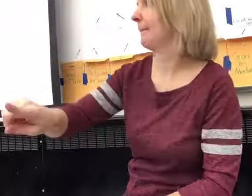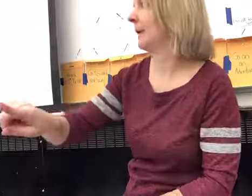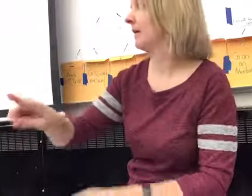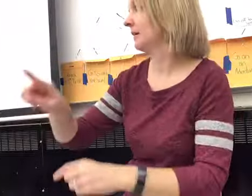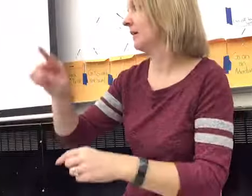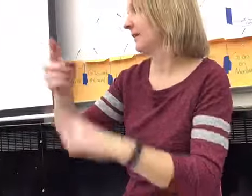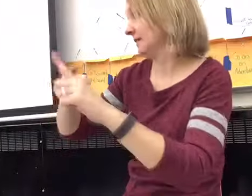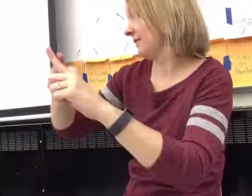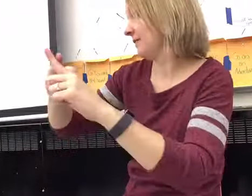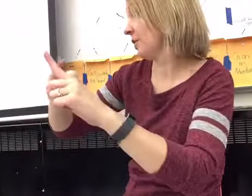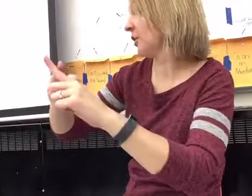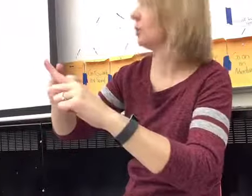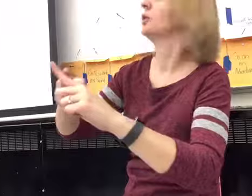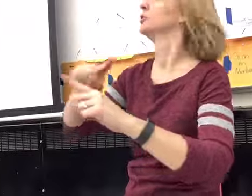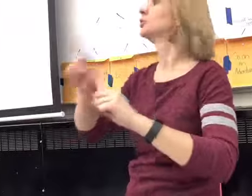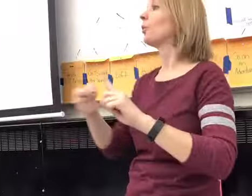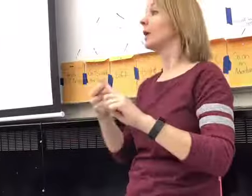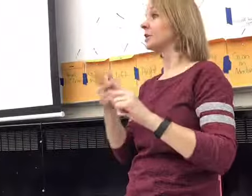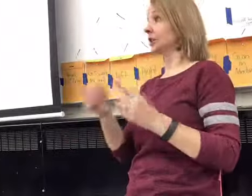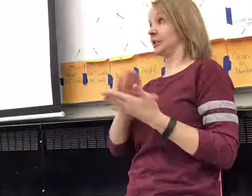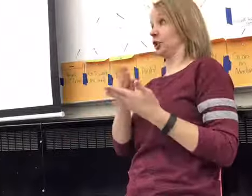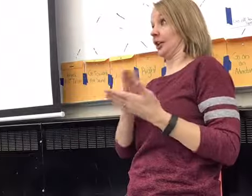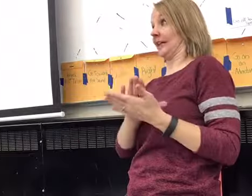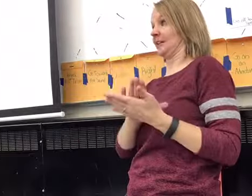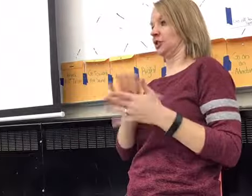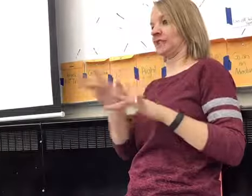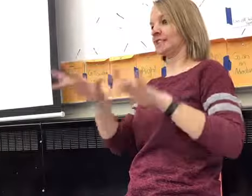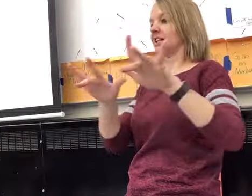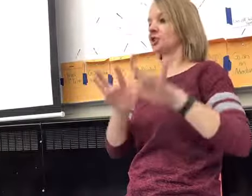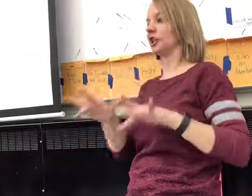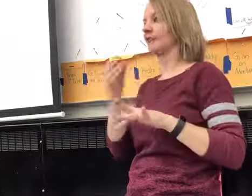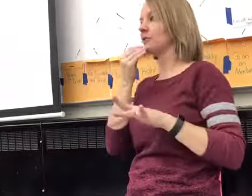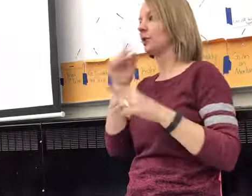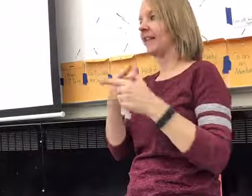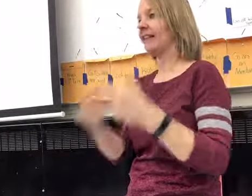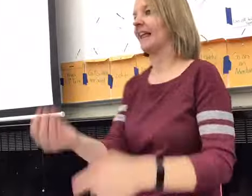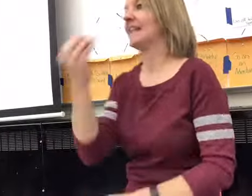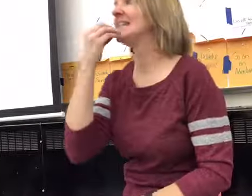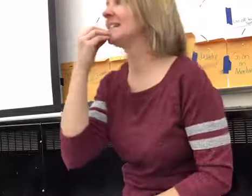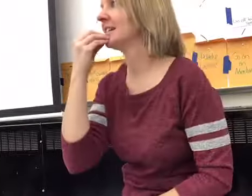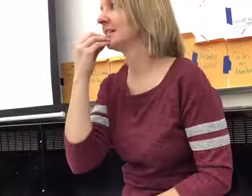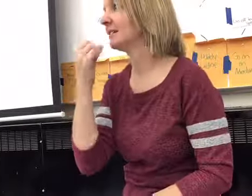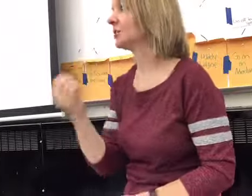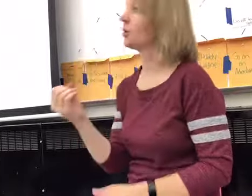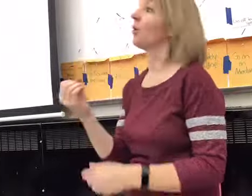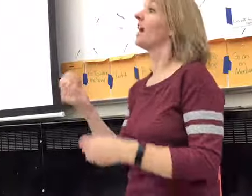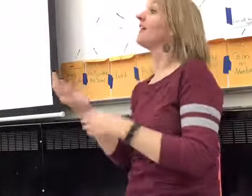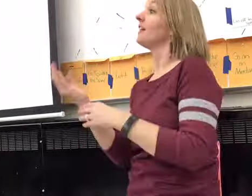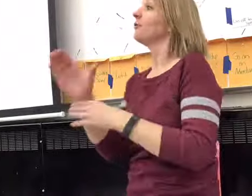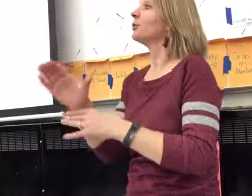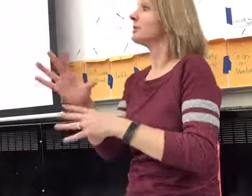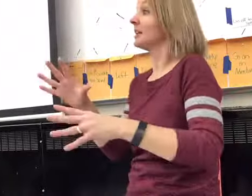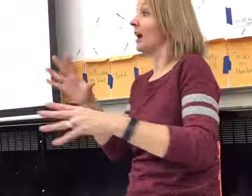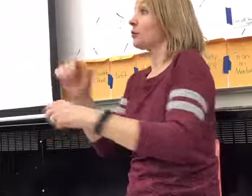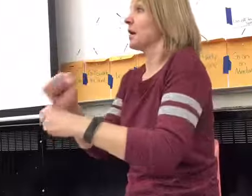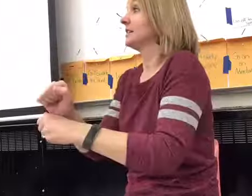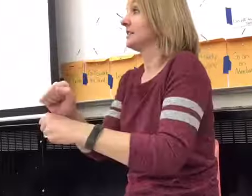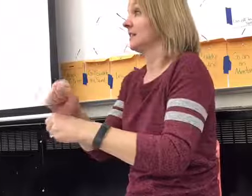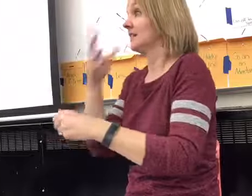she was cooking, she was putting it directly into her food. A couple months later, they end up forcibly arresting her and placing her into her hospital for about